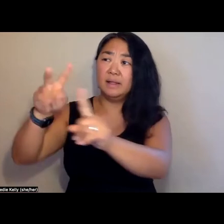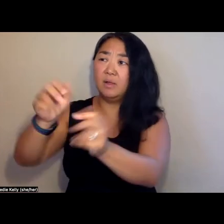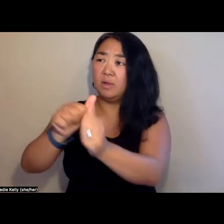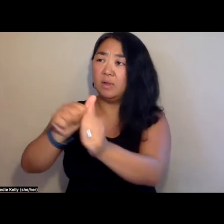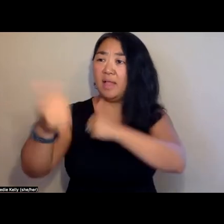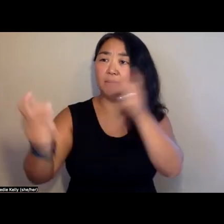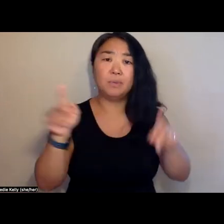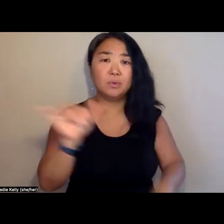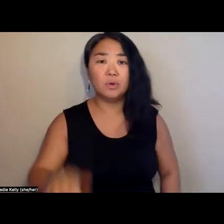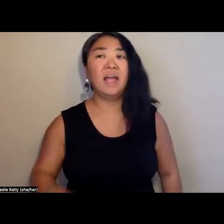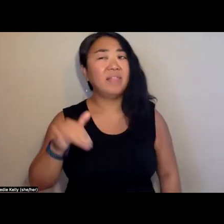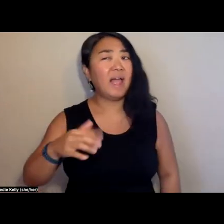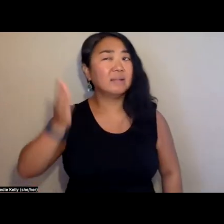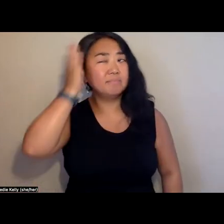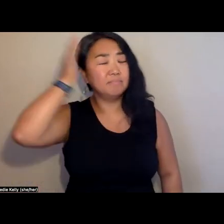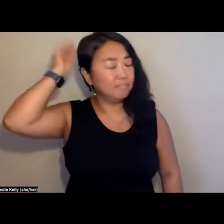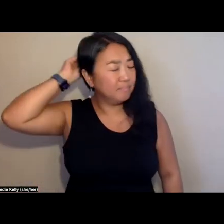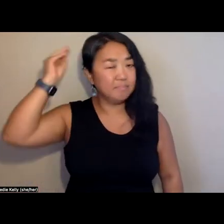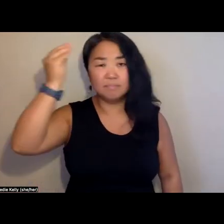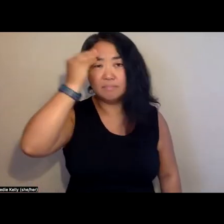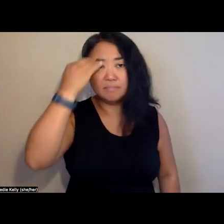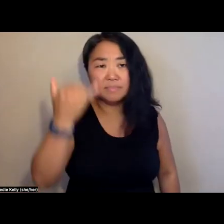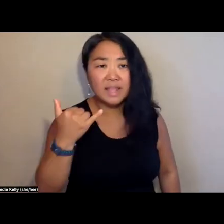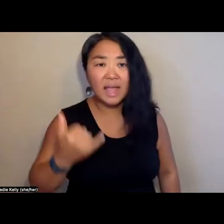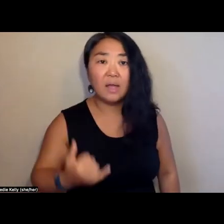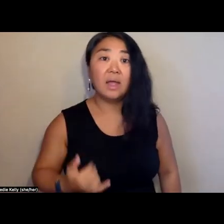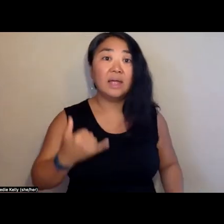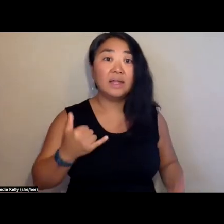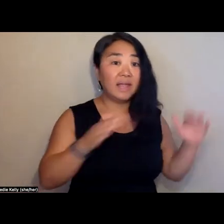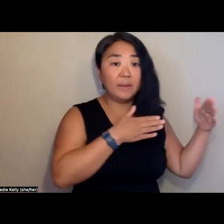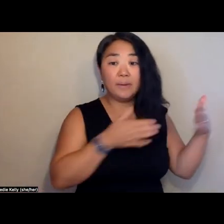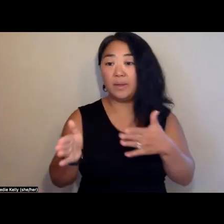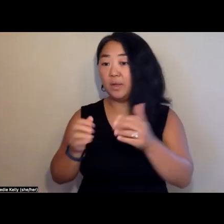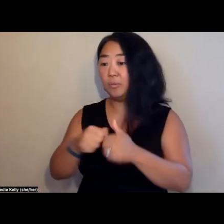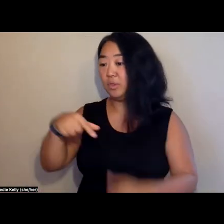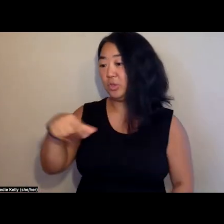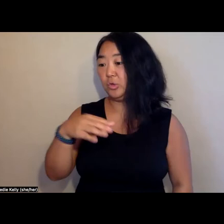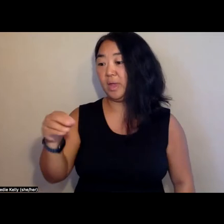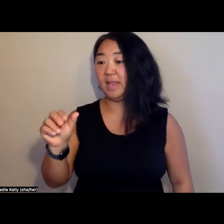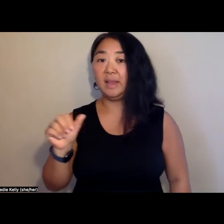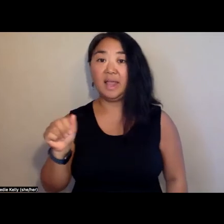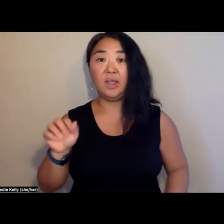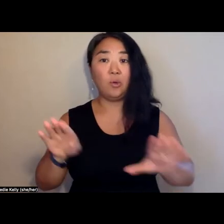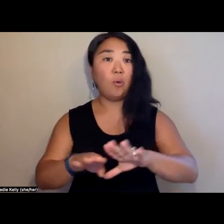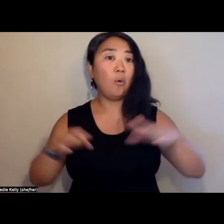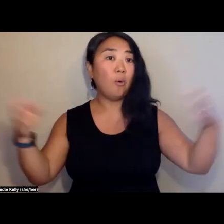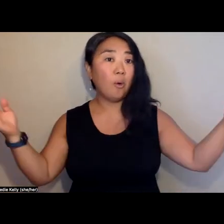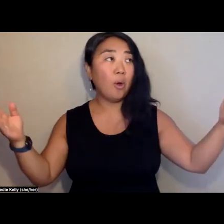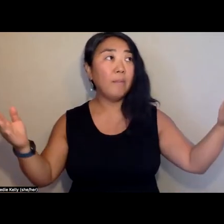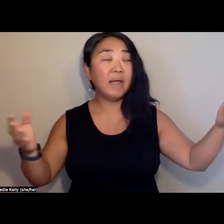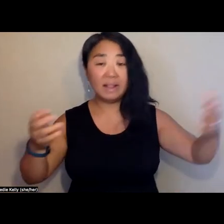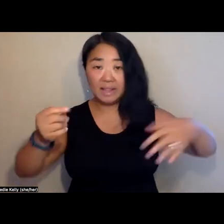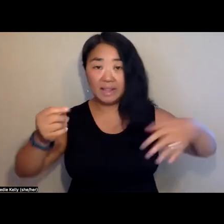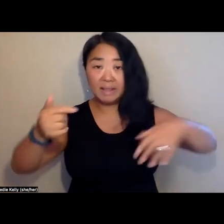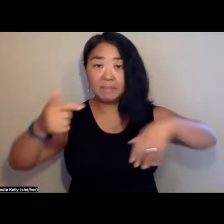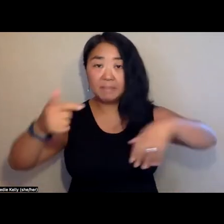mind next. I think now we can shift into some Q&A, open-ended, a little bit of time for whatever folks want